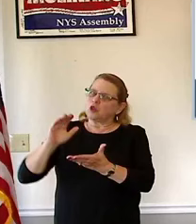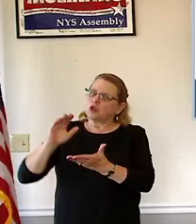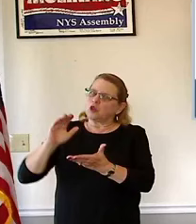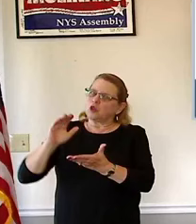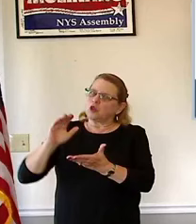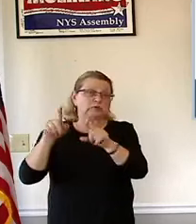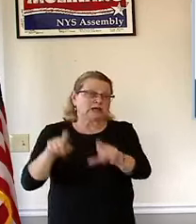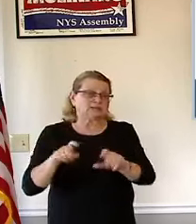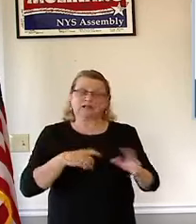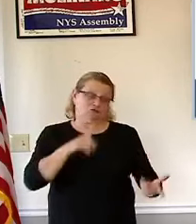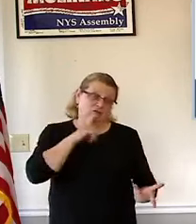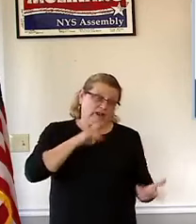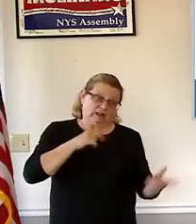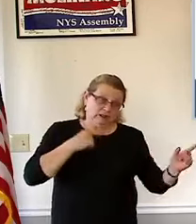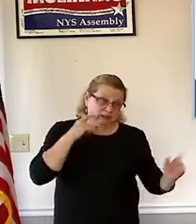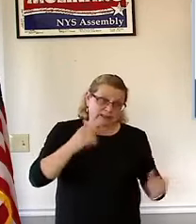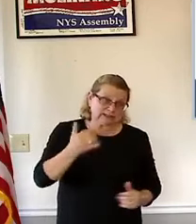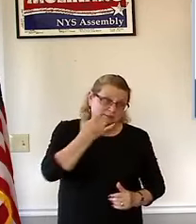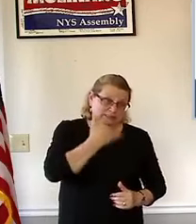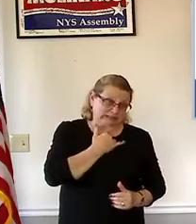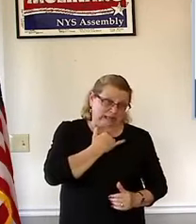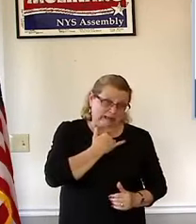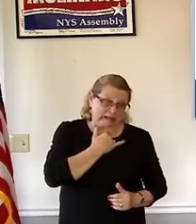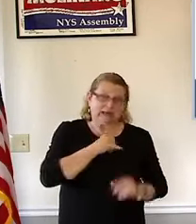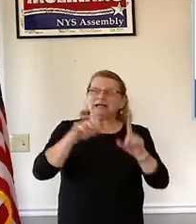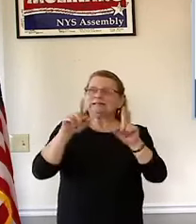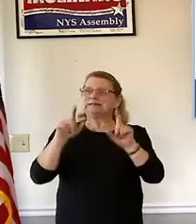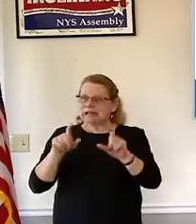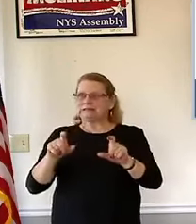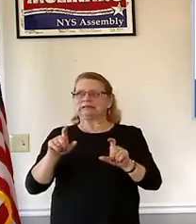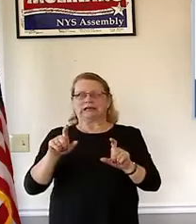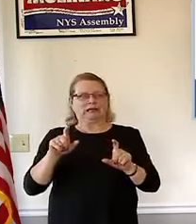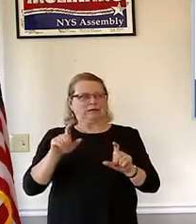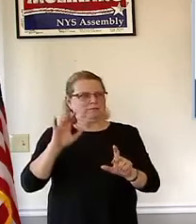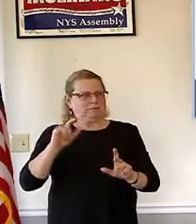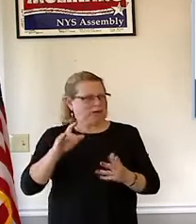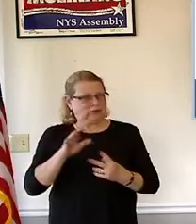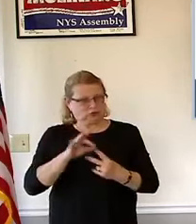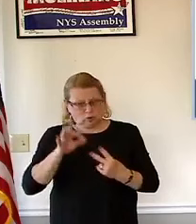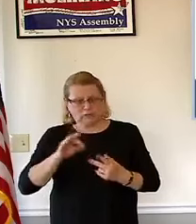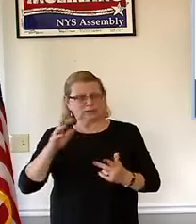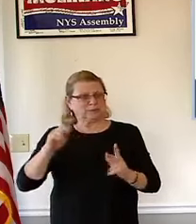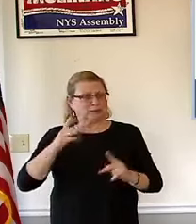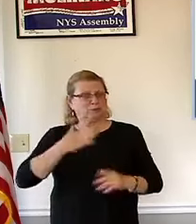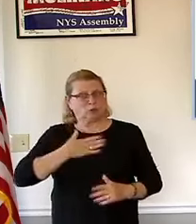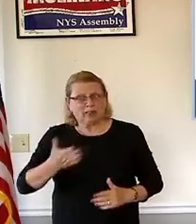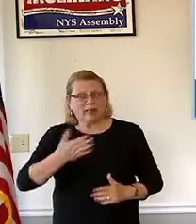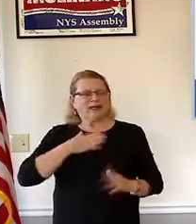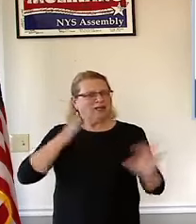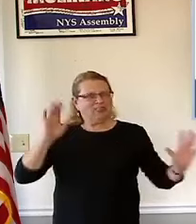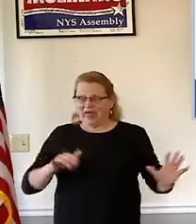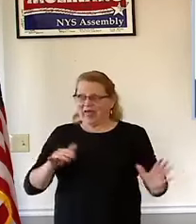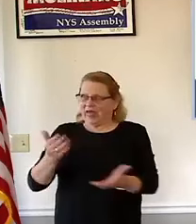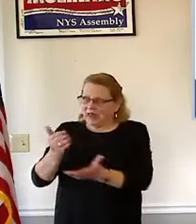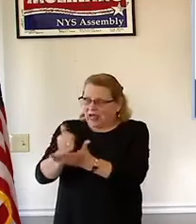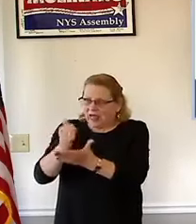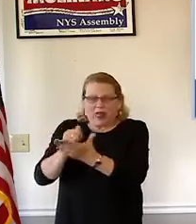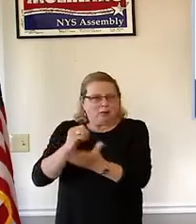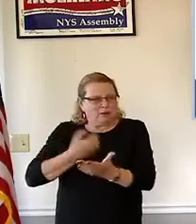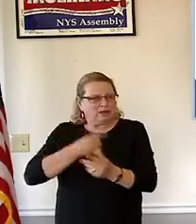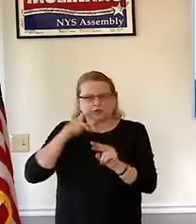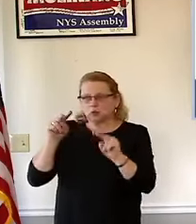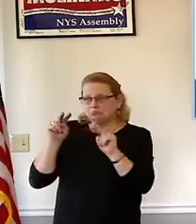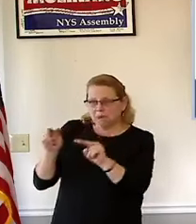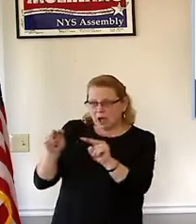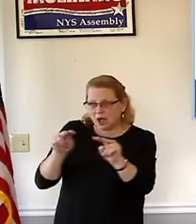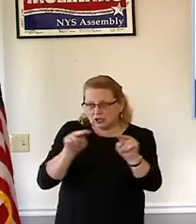mistake. Testing is, especially by choice, testing is an indication for us in a way by which we can monitor